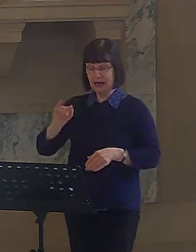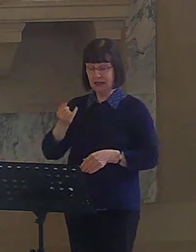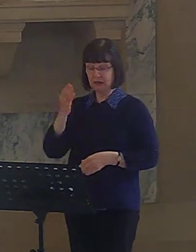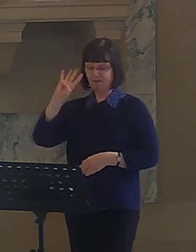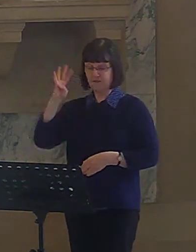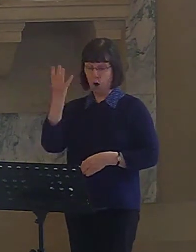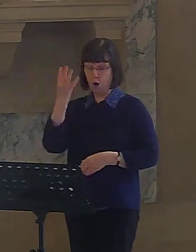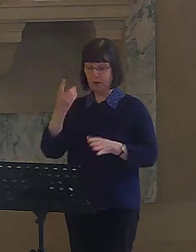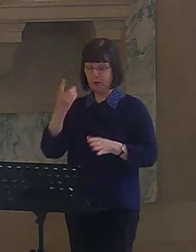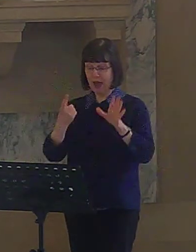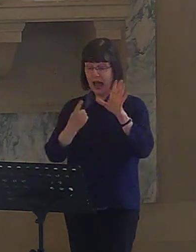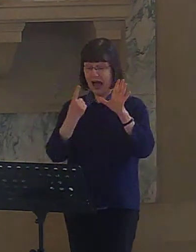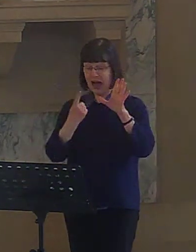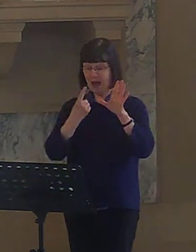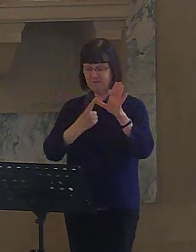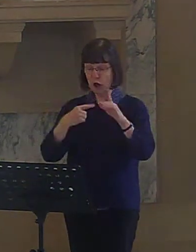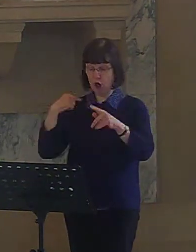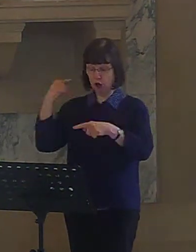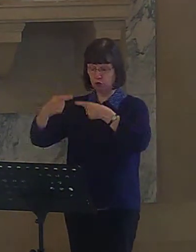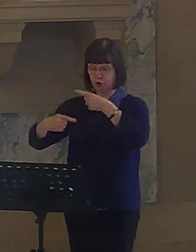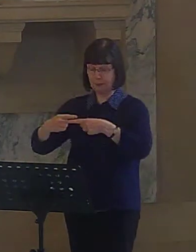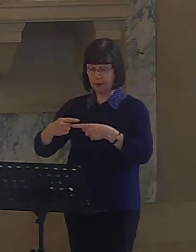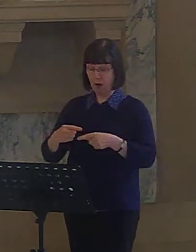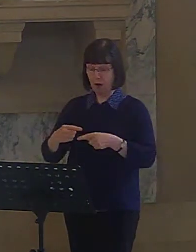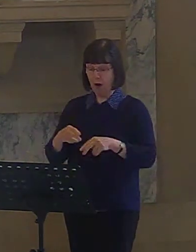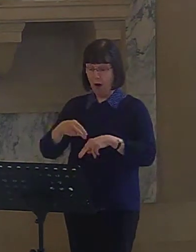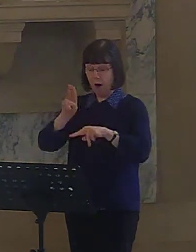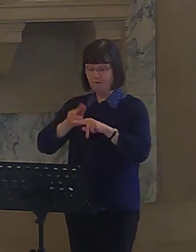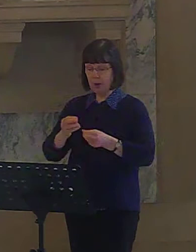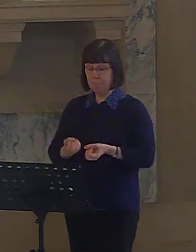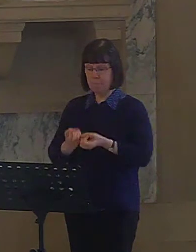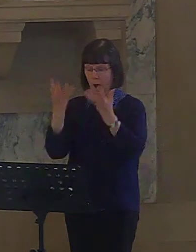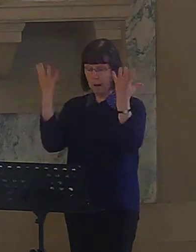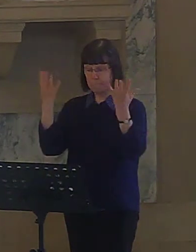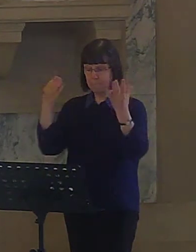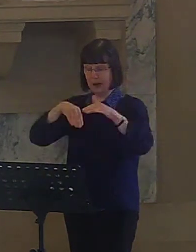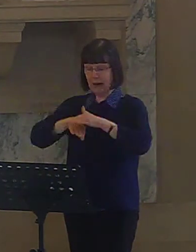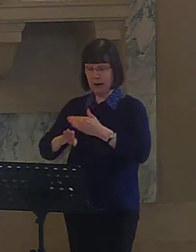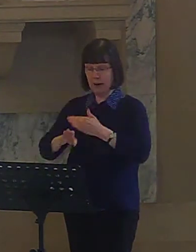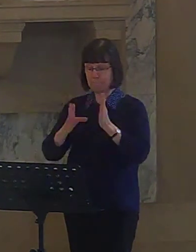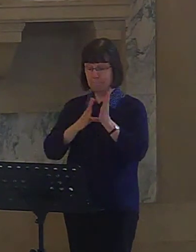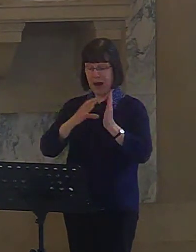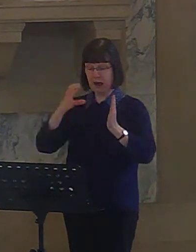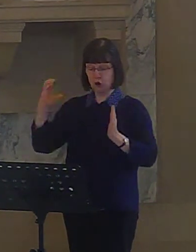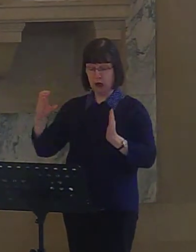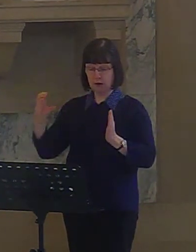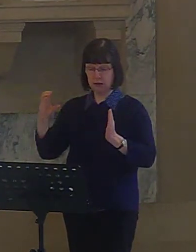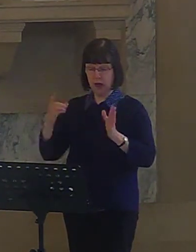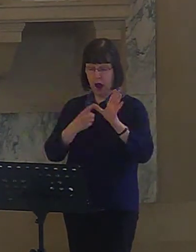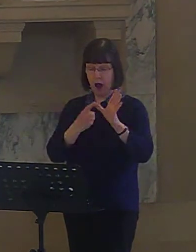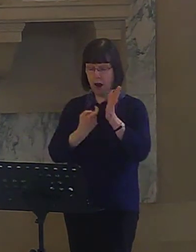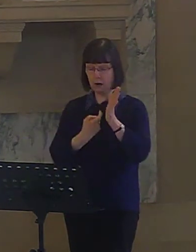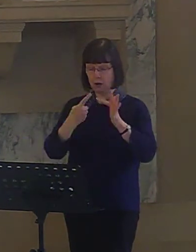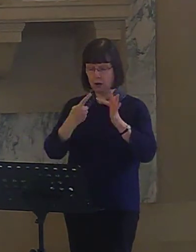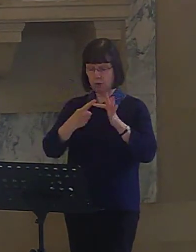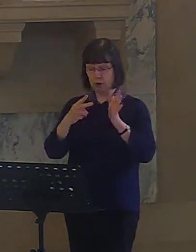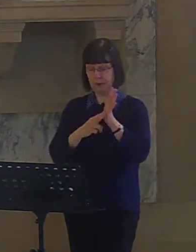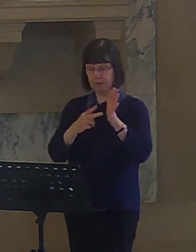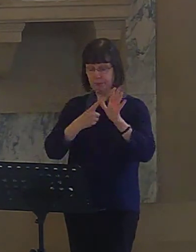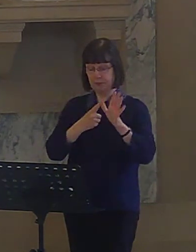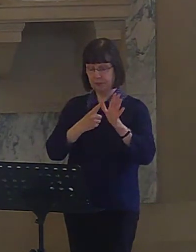This week, the 22nd of May, is the fourth anniversary of the bomb in Manchester Arena.